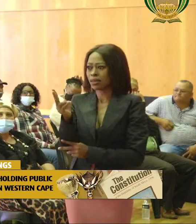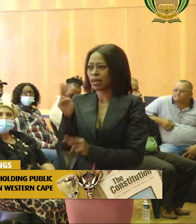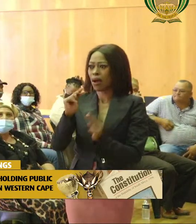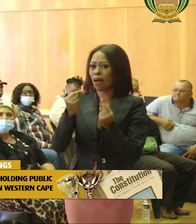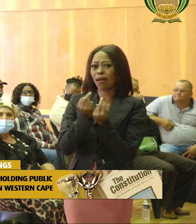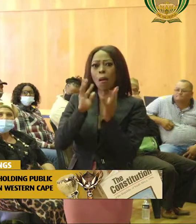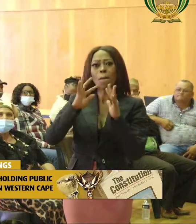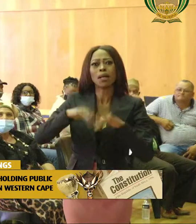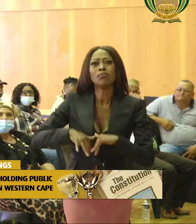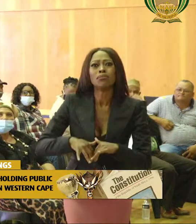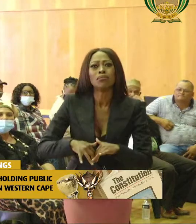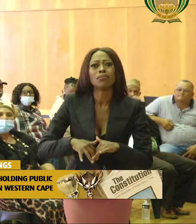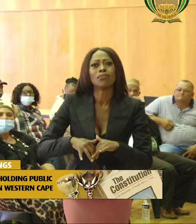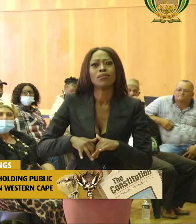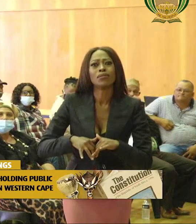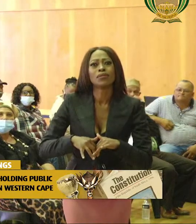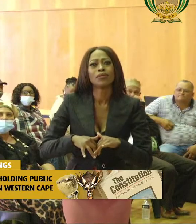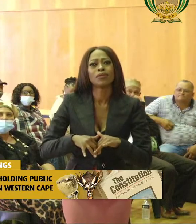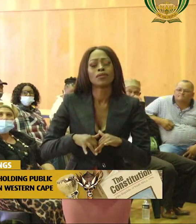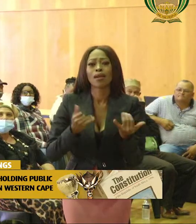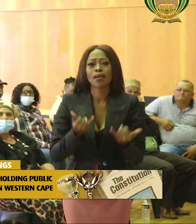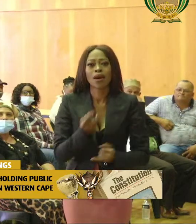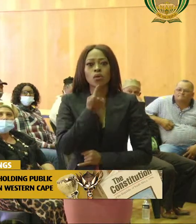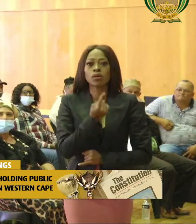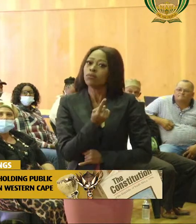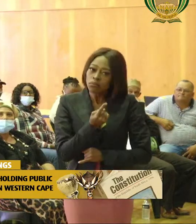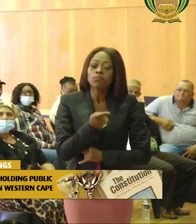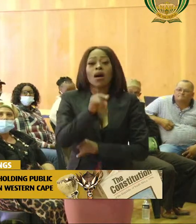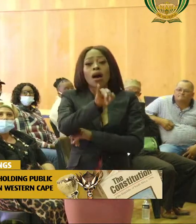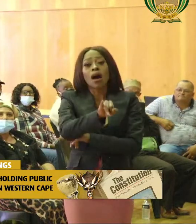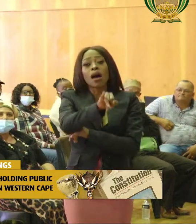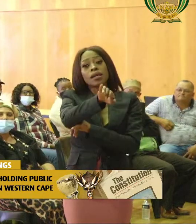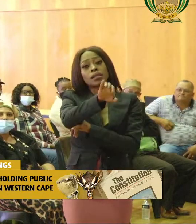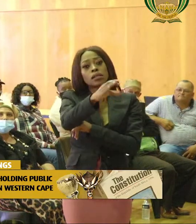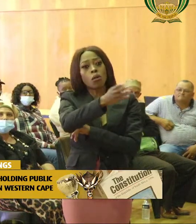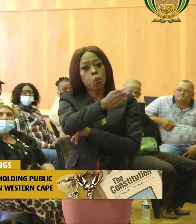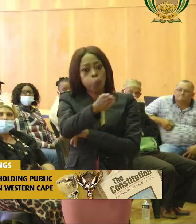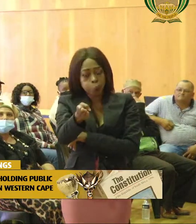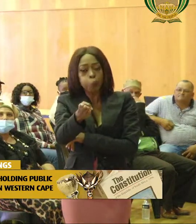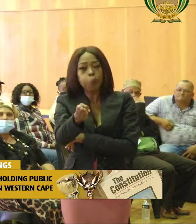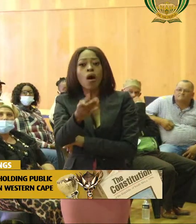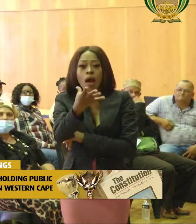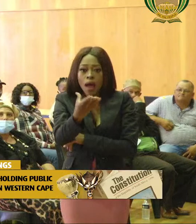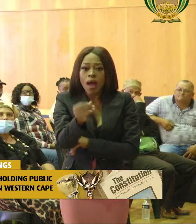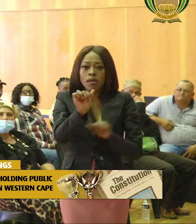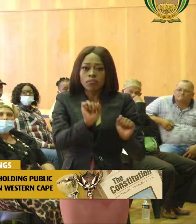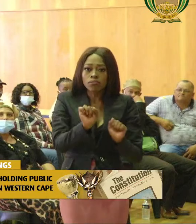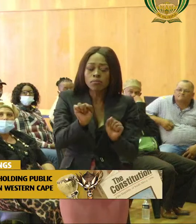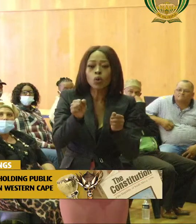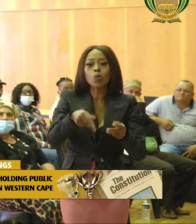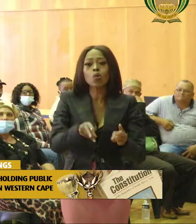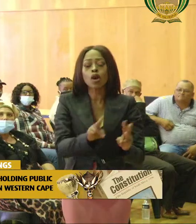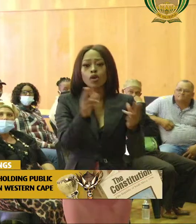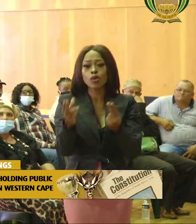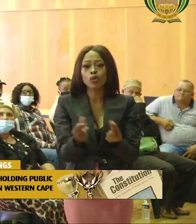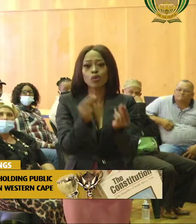sitshabalala. Noko sithi ukhona u-IEC unendlela aqhuba ngayo kwaba masipala,